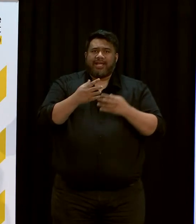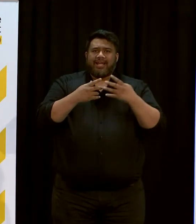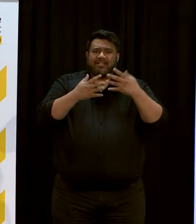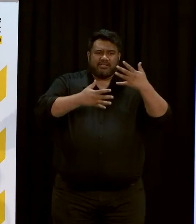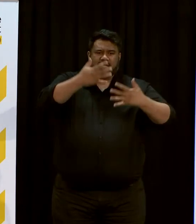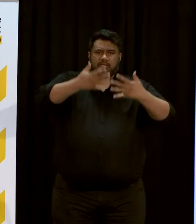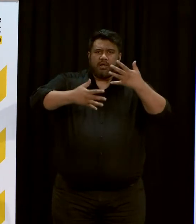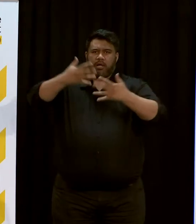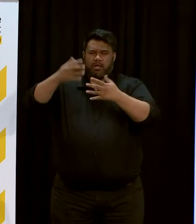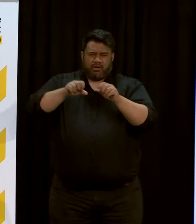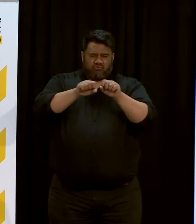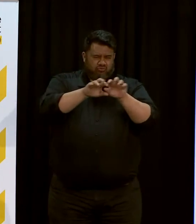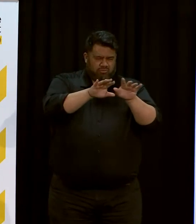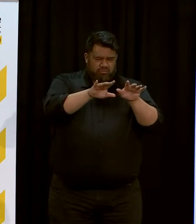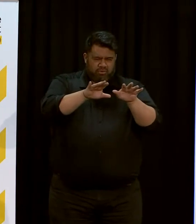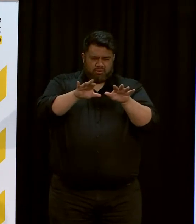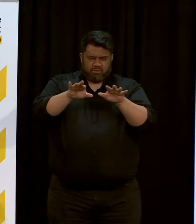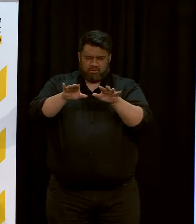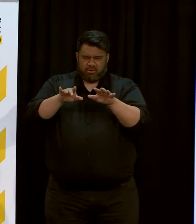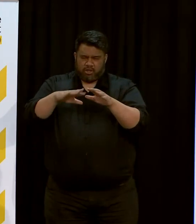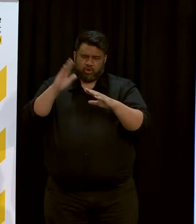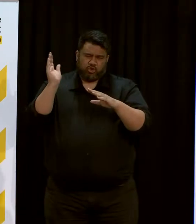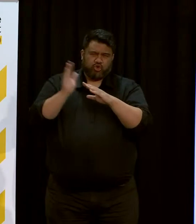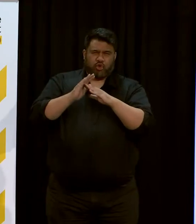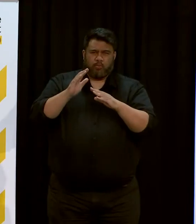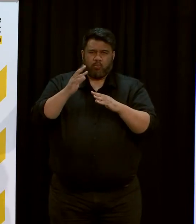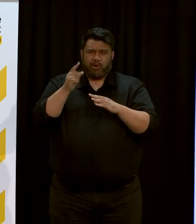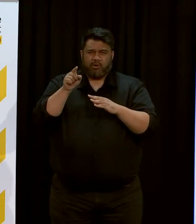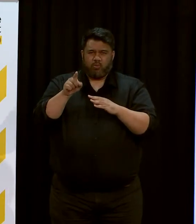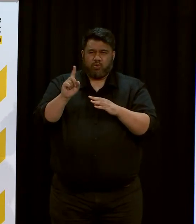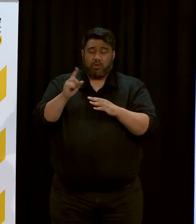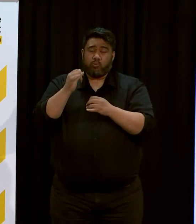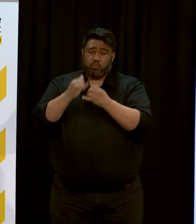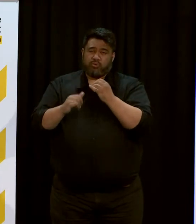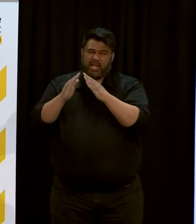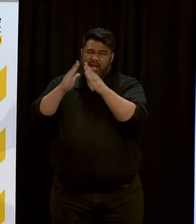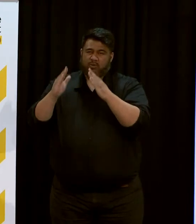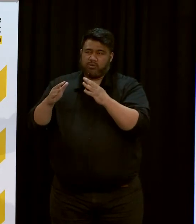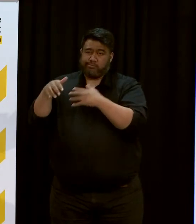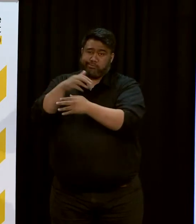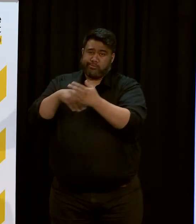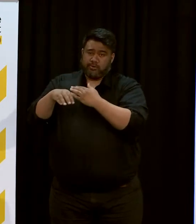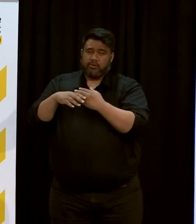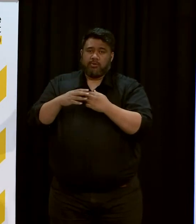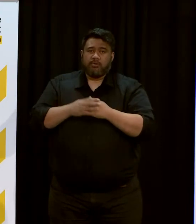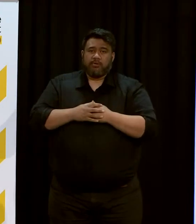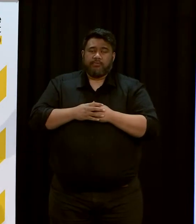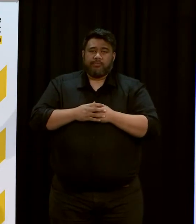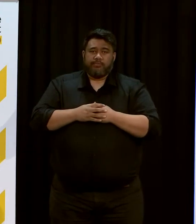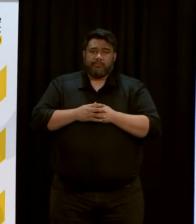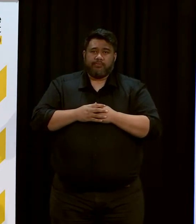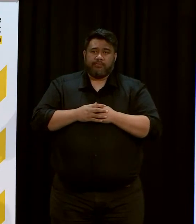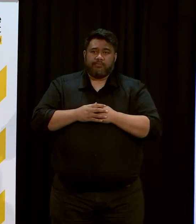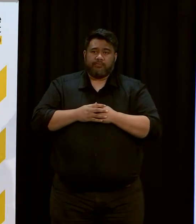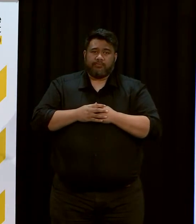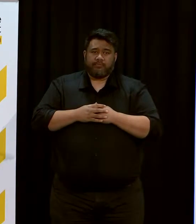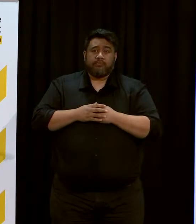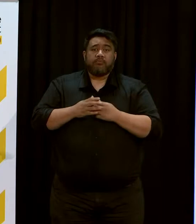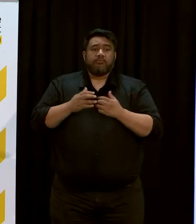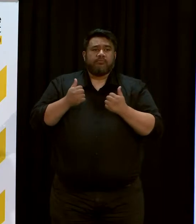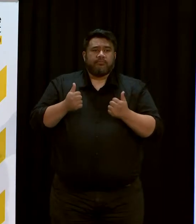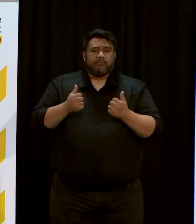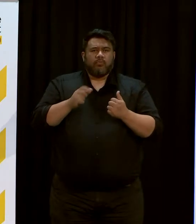of the biggest contributing factor to new cases, that was amongst the most significant. And work sites was actually further down. Yeah.